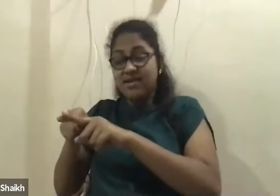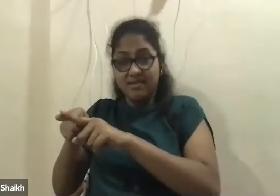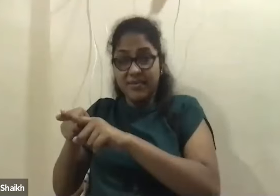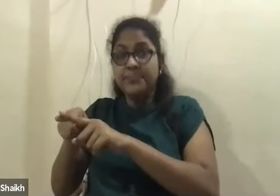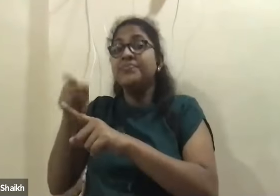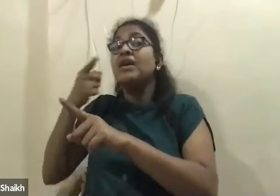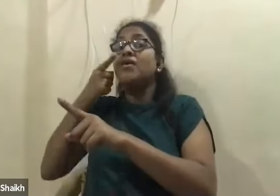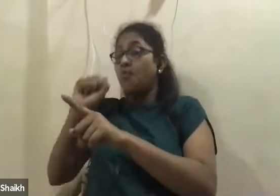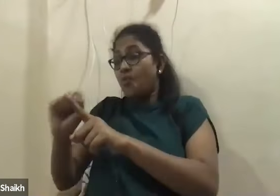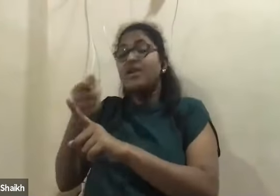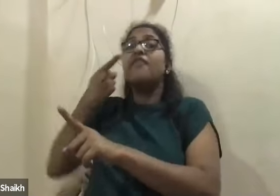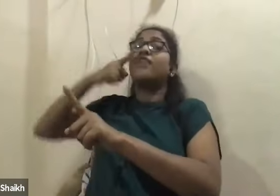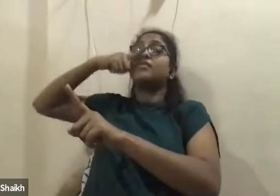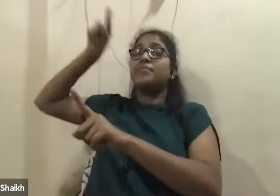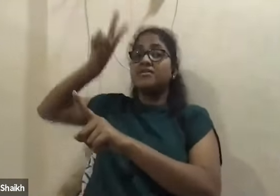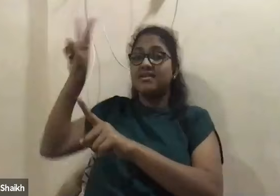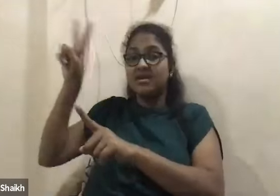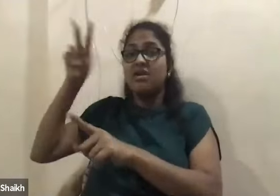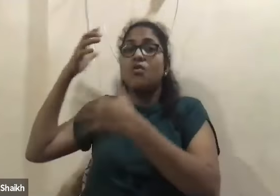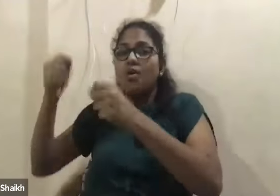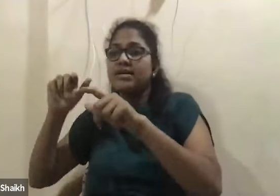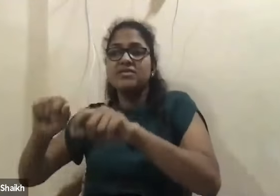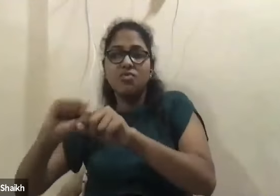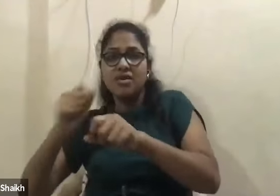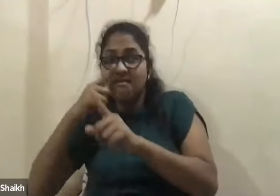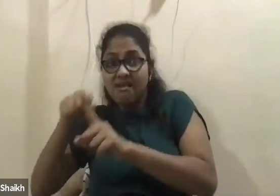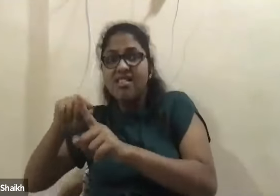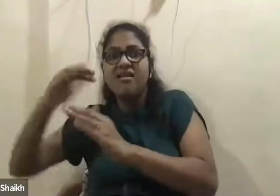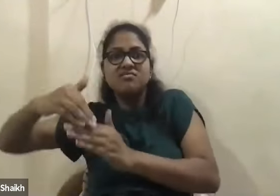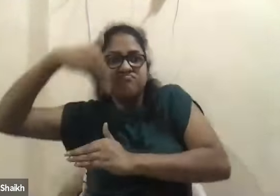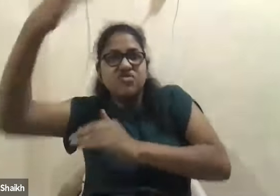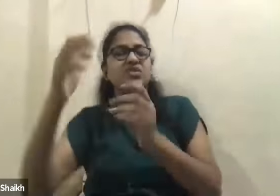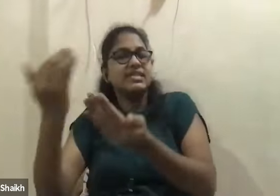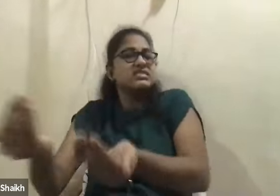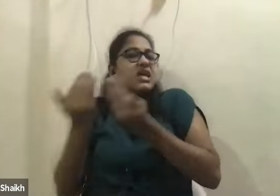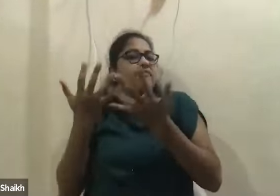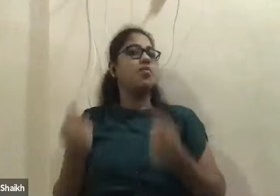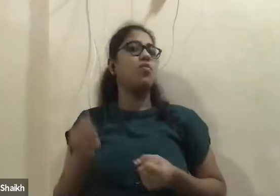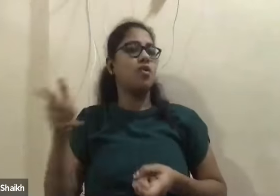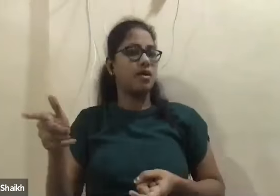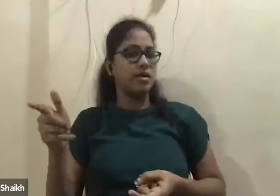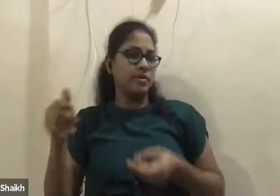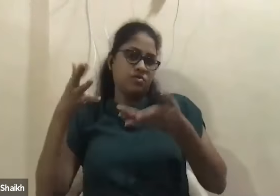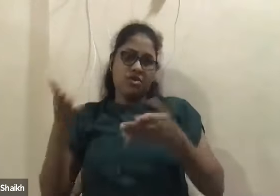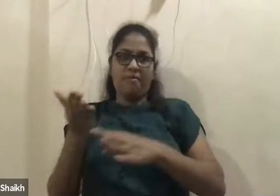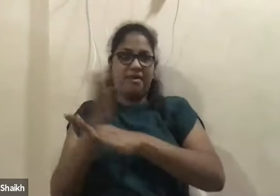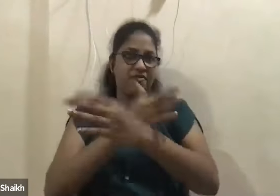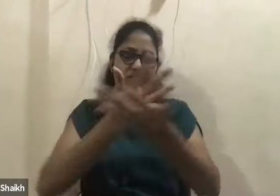secure, say, her future. That's what we are discussing today. So this question goes to both Sanchita ma'am and